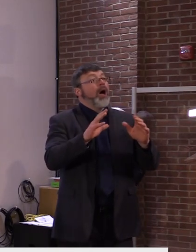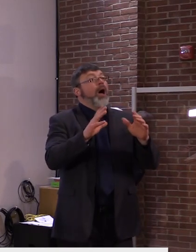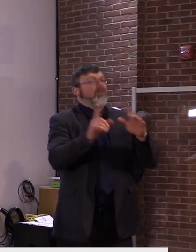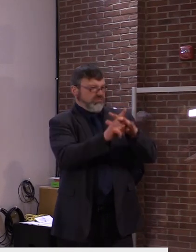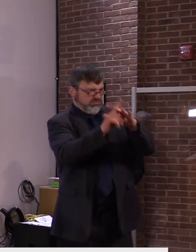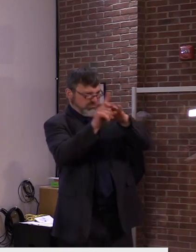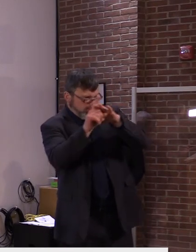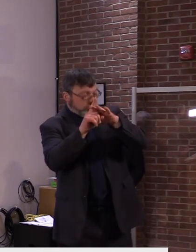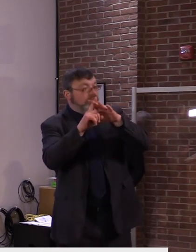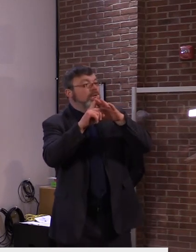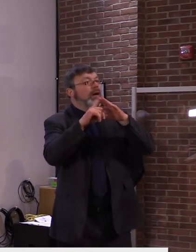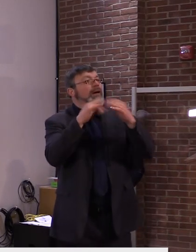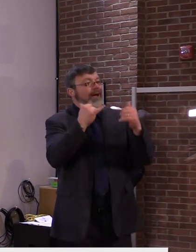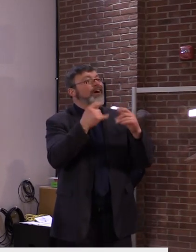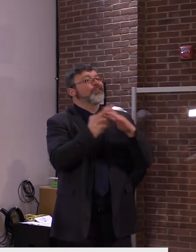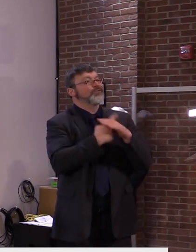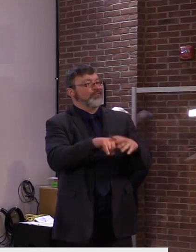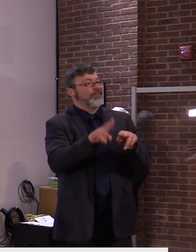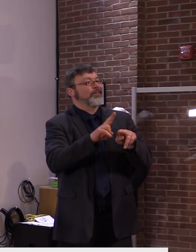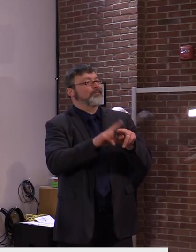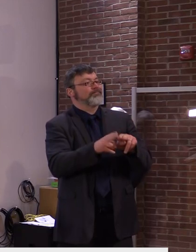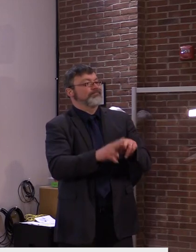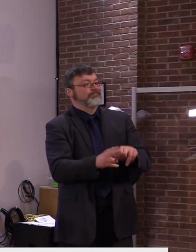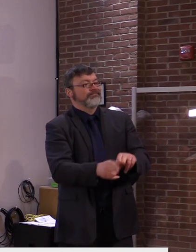but it's a little early to be certain yet.